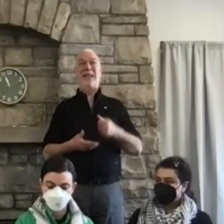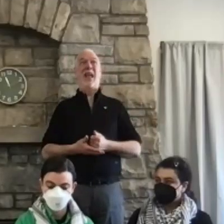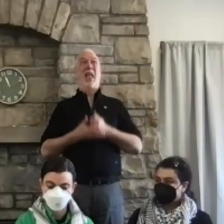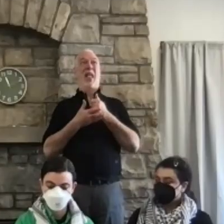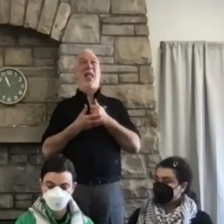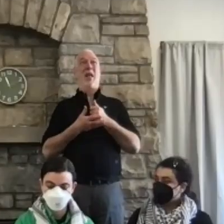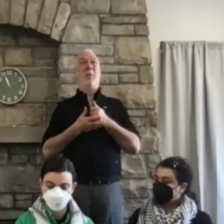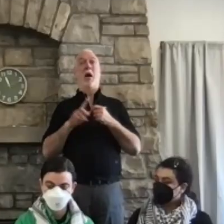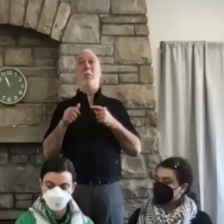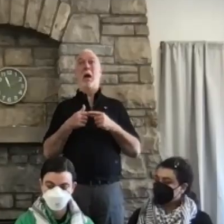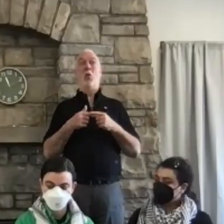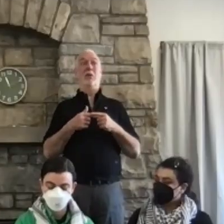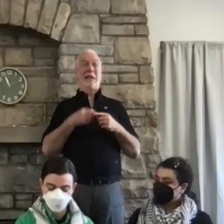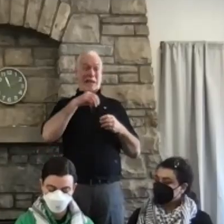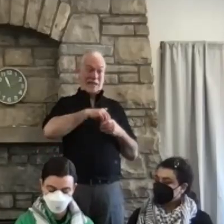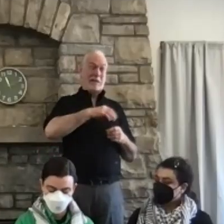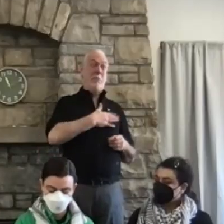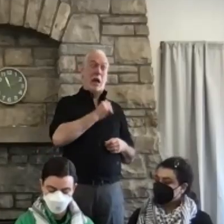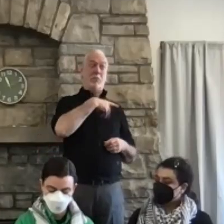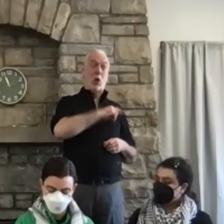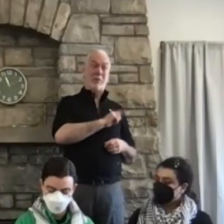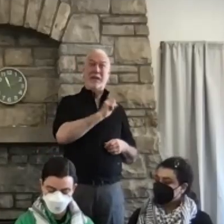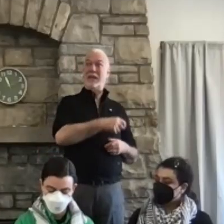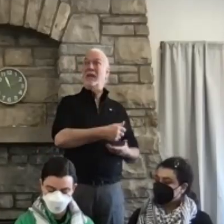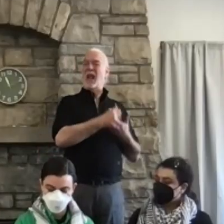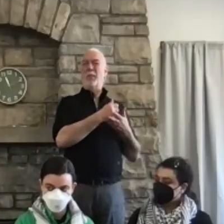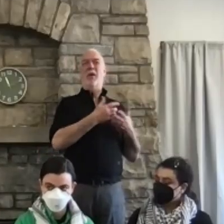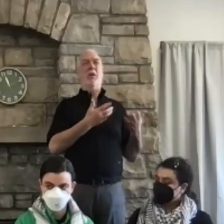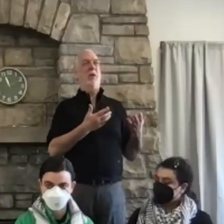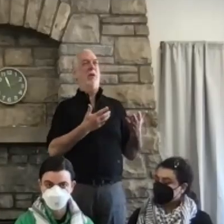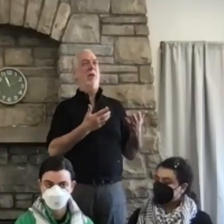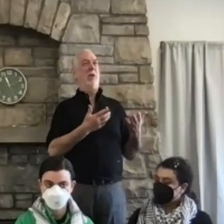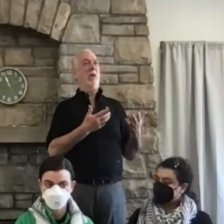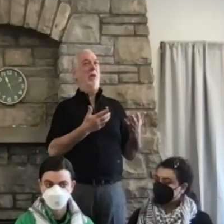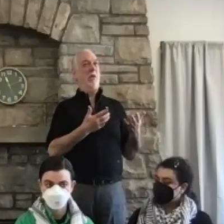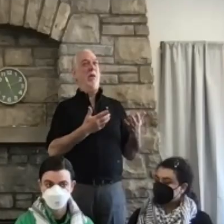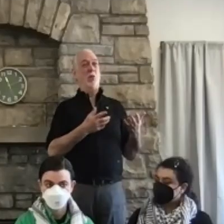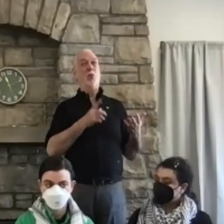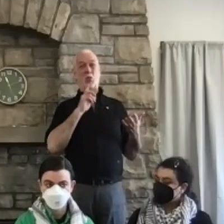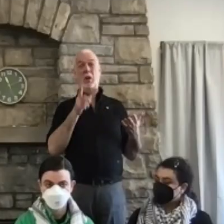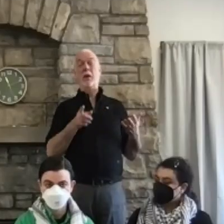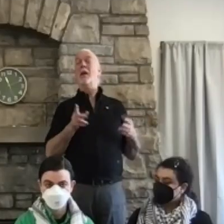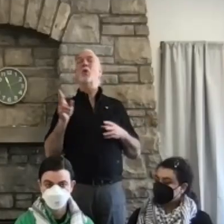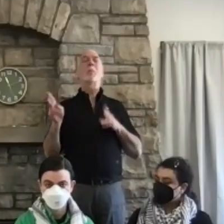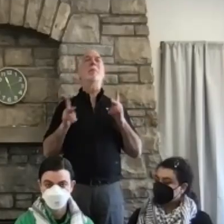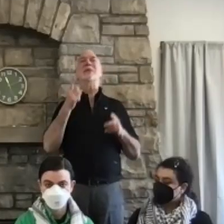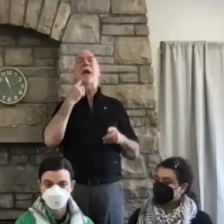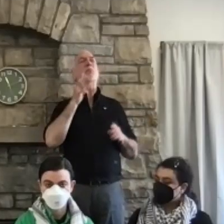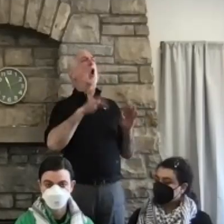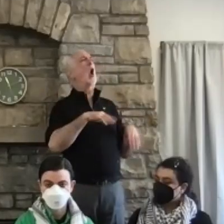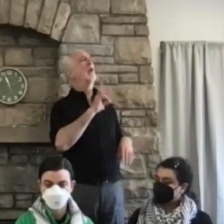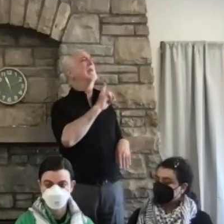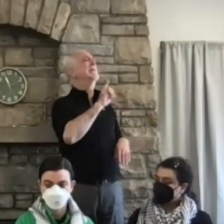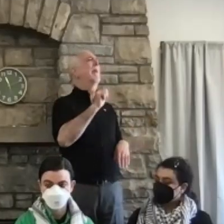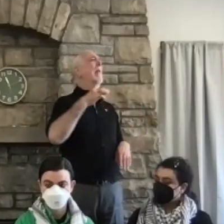know, around my apartment and stuff. So, I mean, they're really, people say like there's